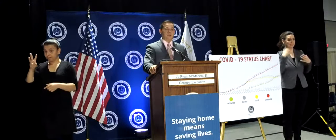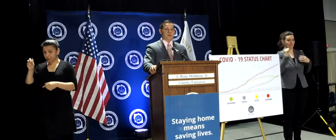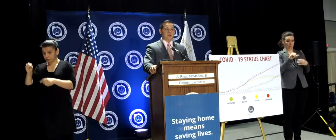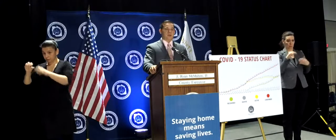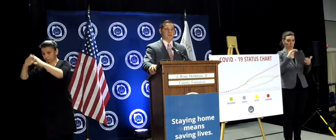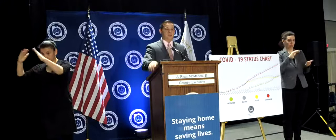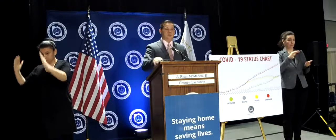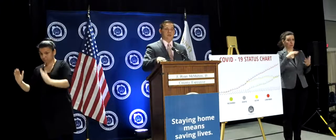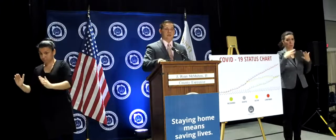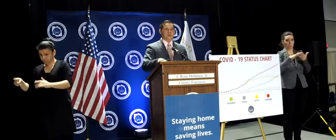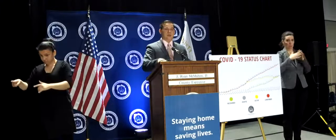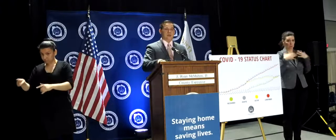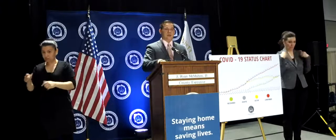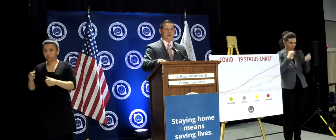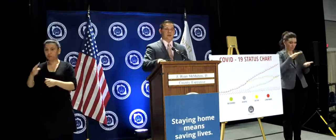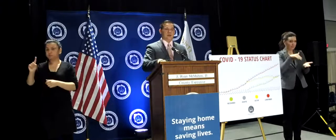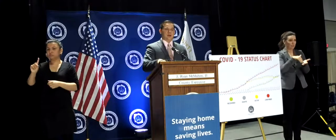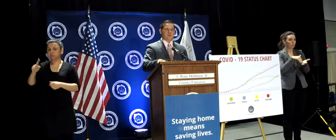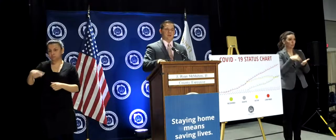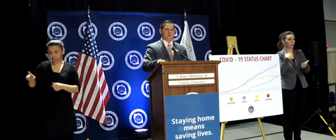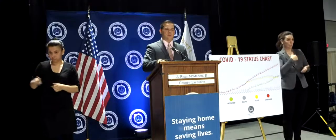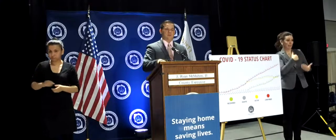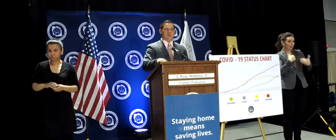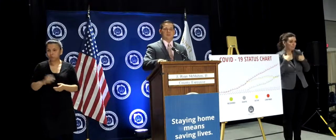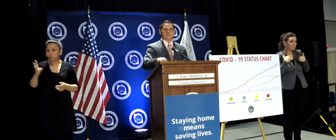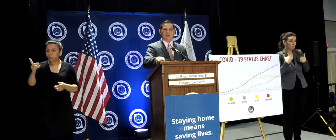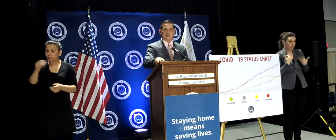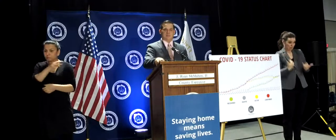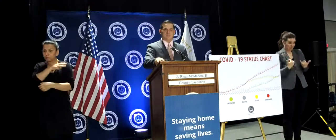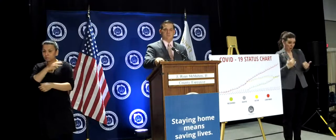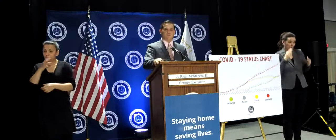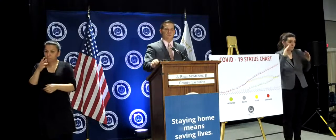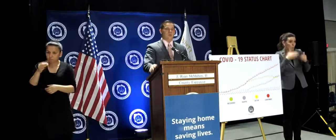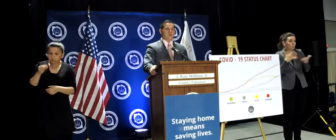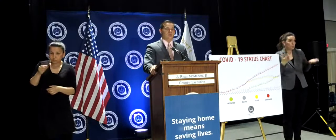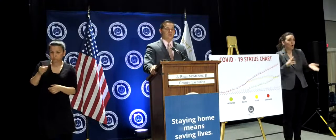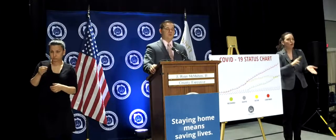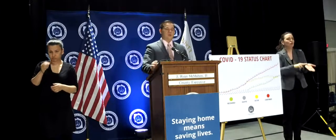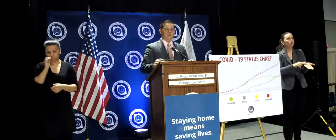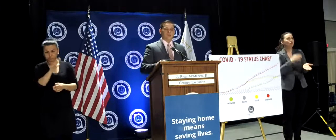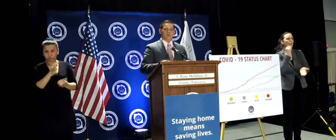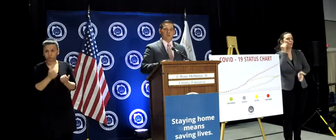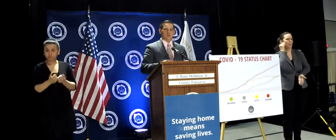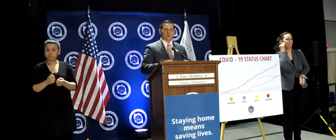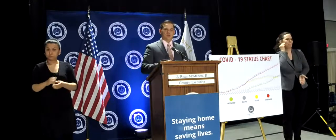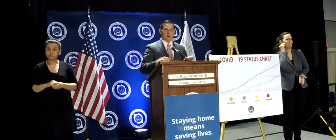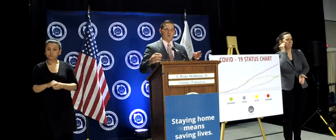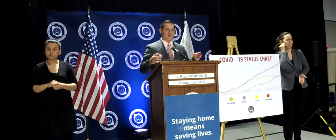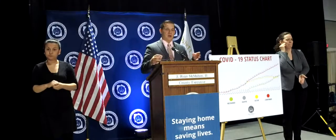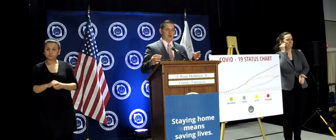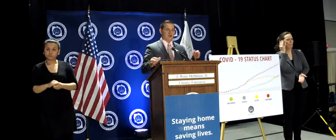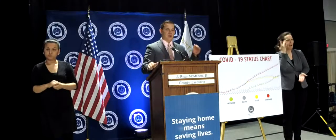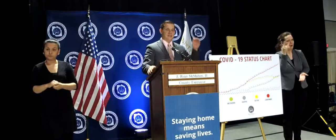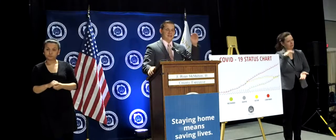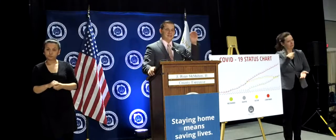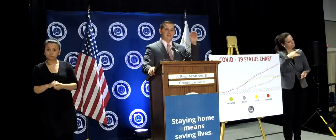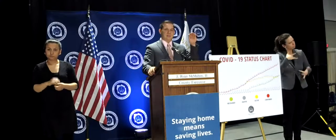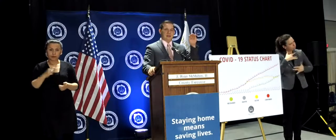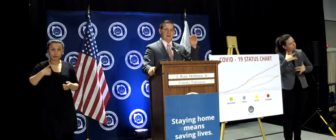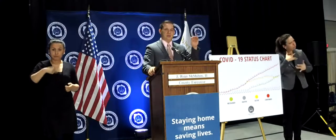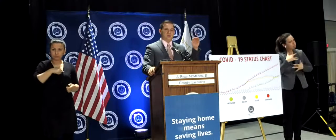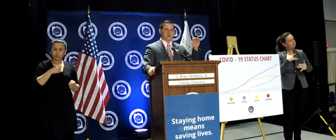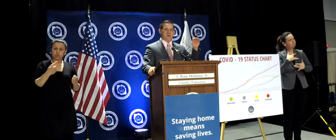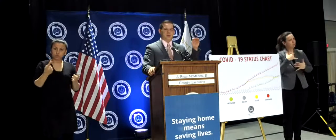meet our immediate needs as we enter in kind of a new phase of testing, if we continue to starve the virus, our